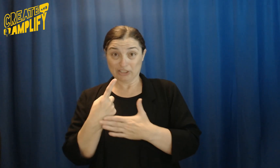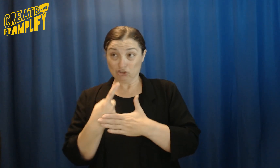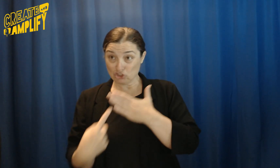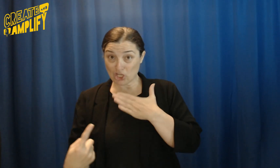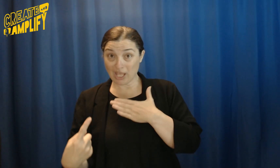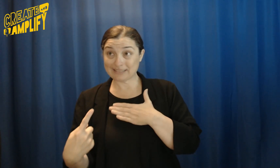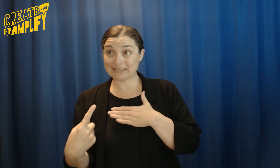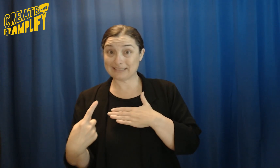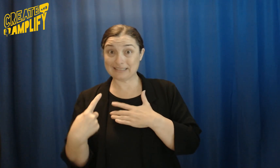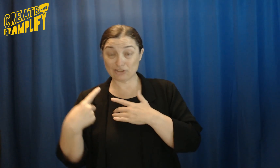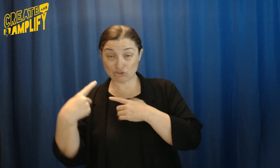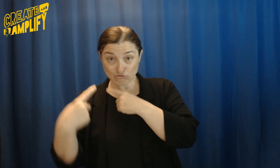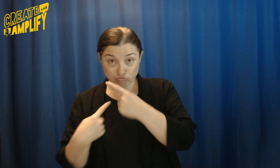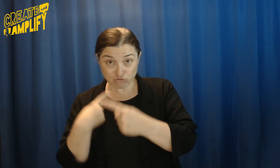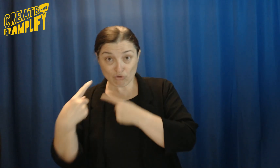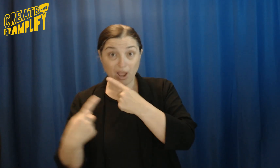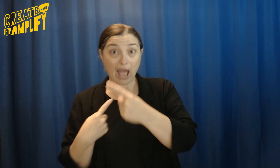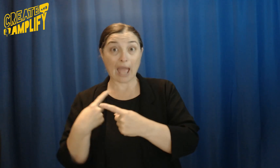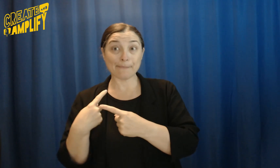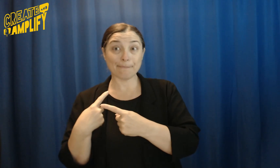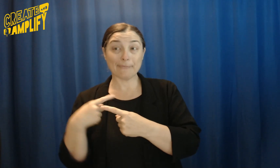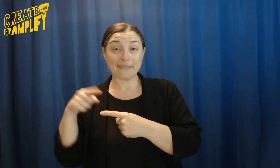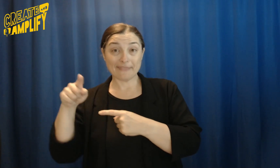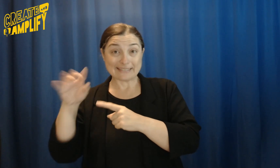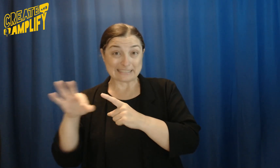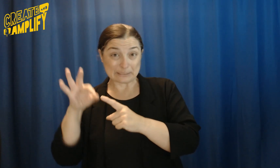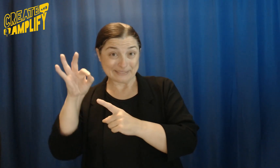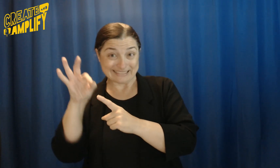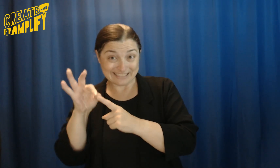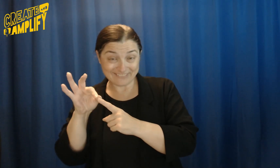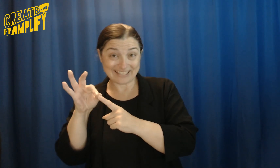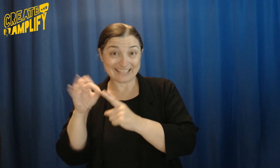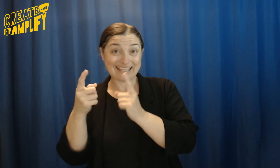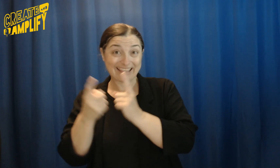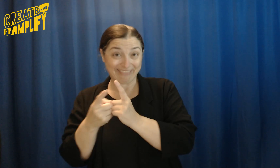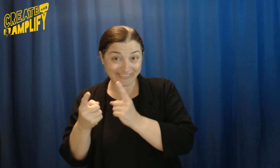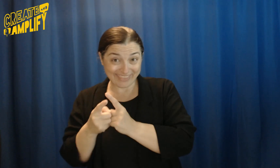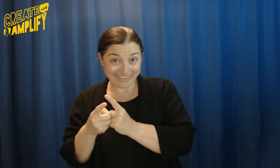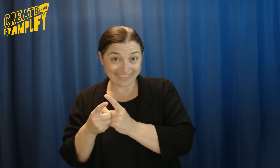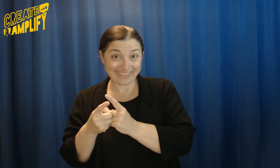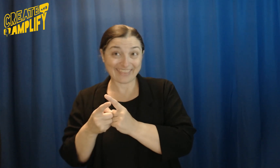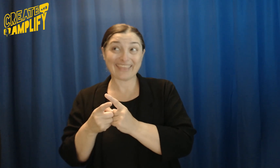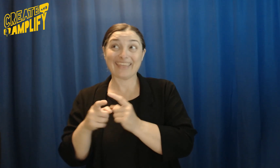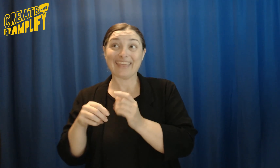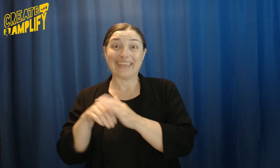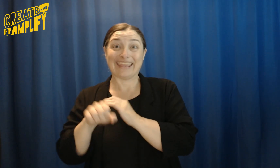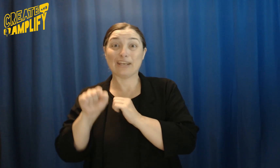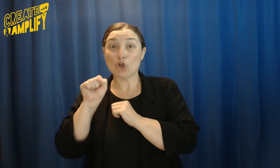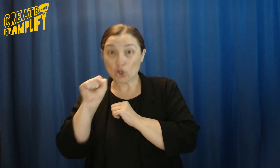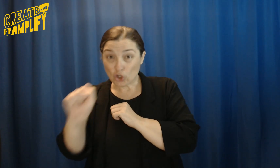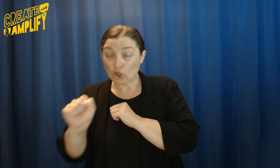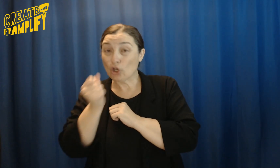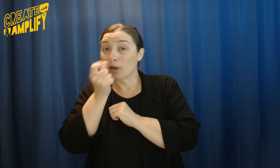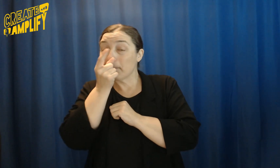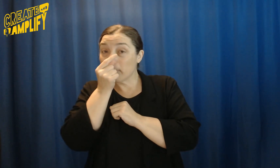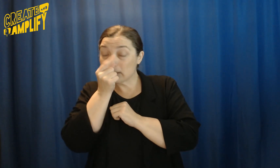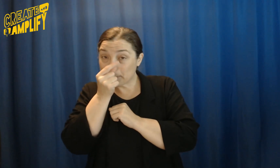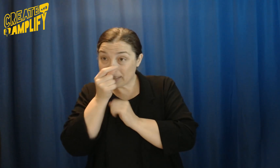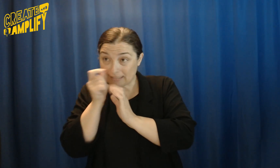so, it's so specific, it's precise, it's exactly within her parameters of possibility. And they listened